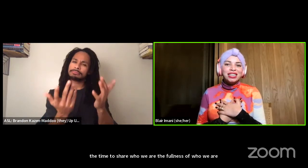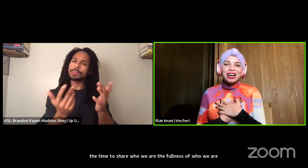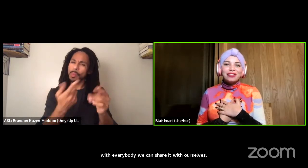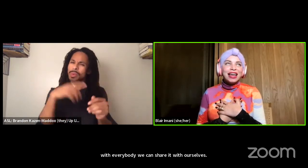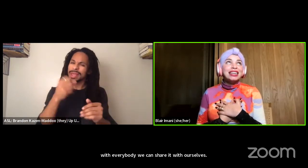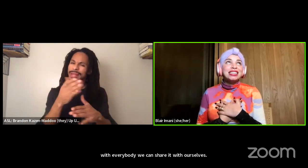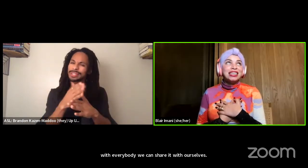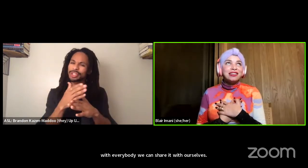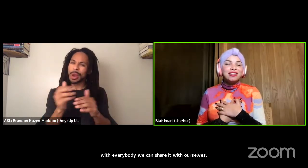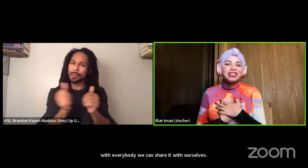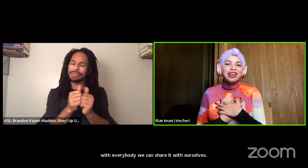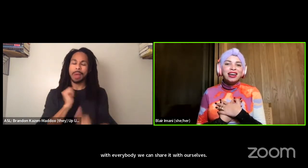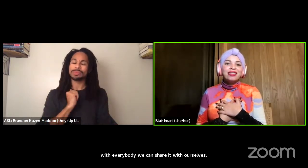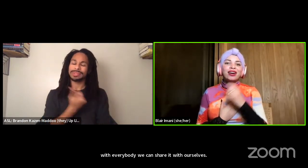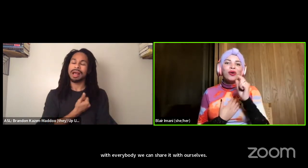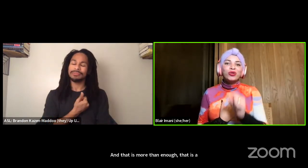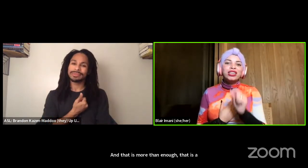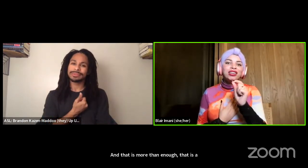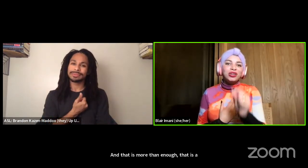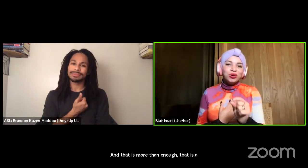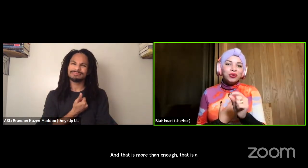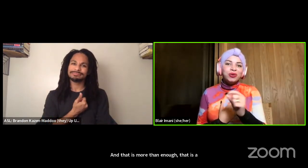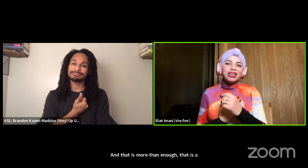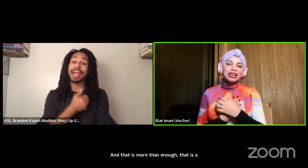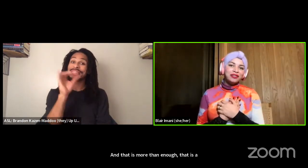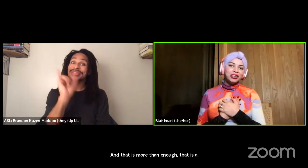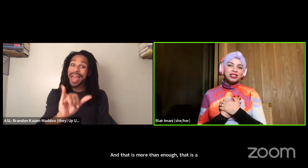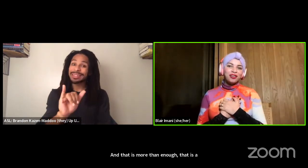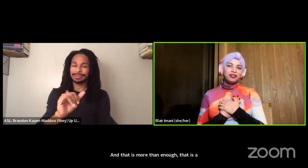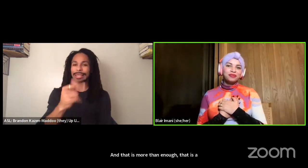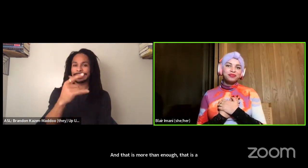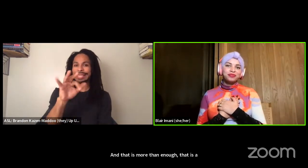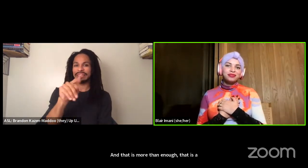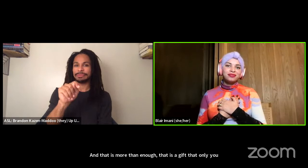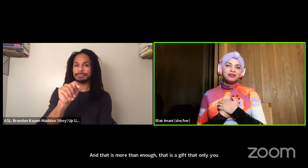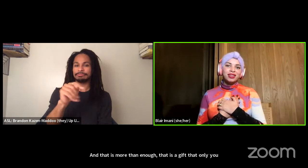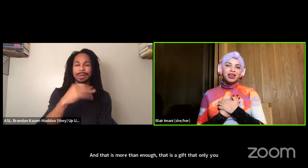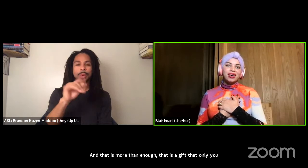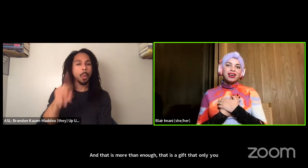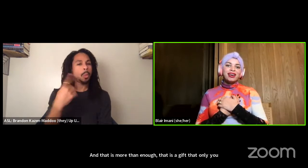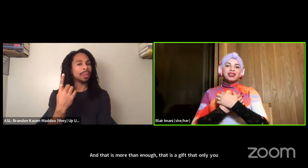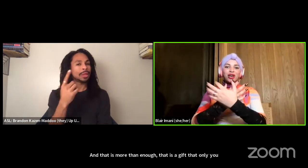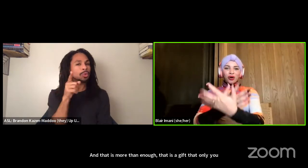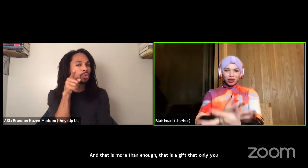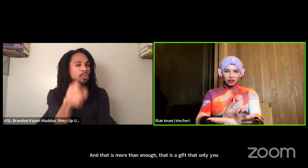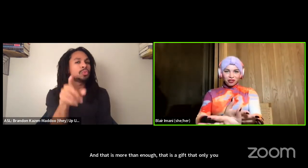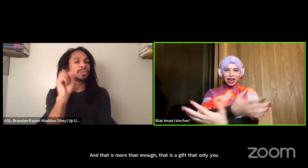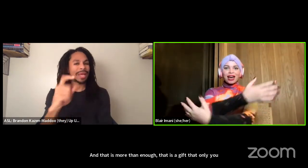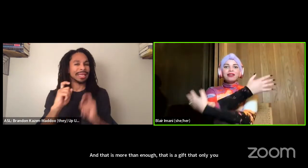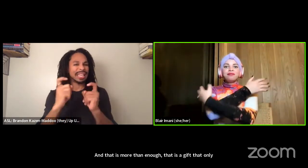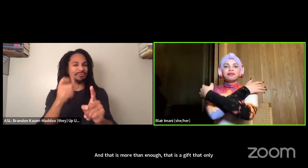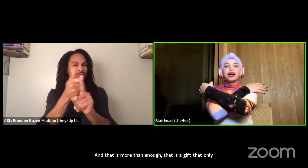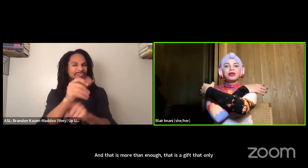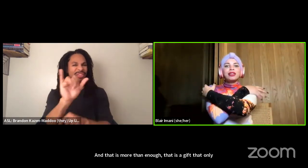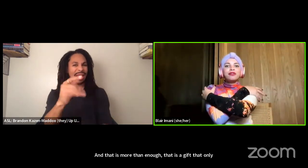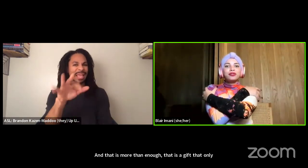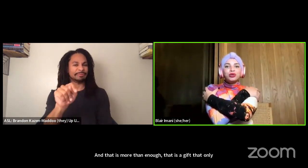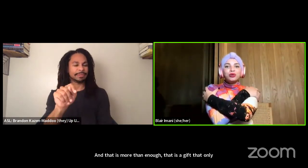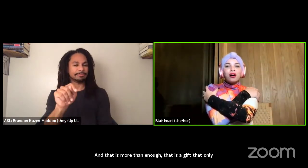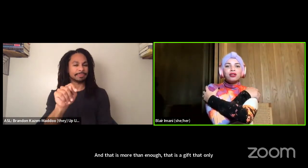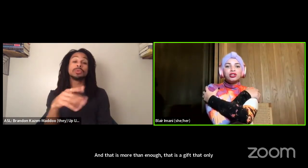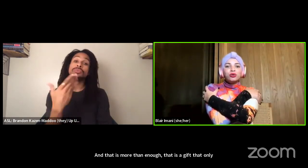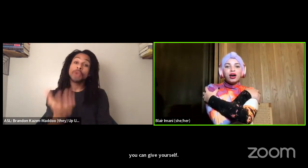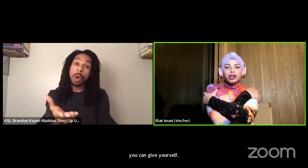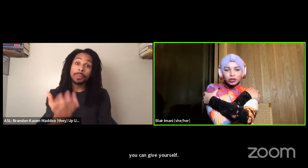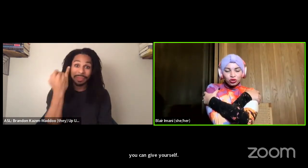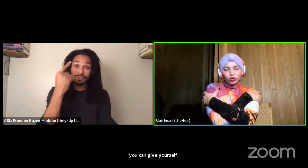is more than enough. That is a gift that only you can give yourself. So if you can, I would love